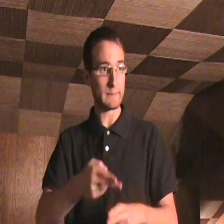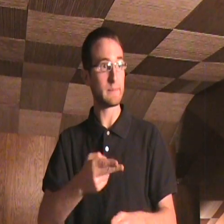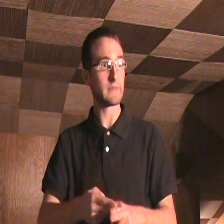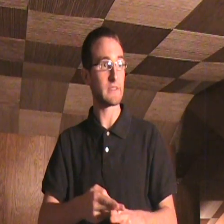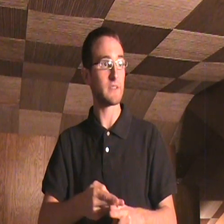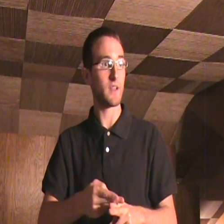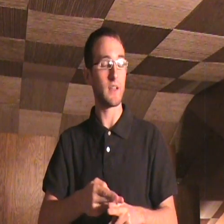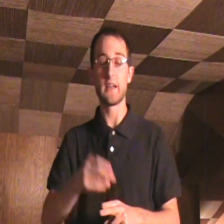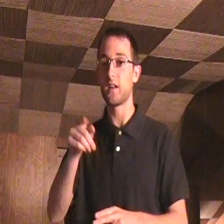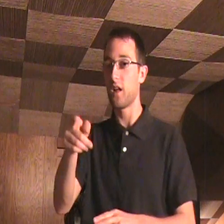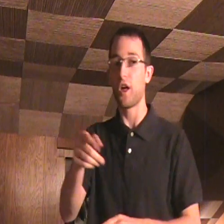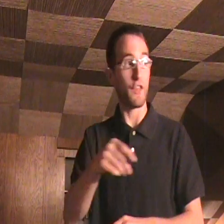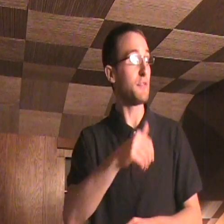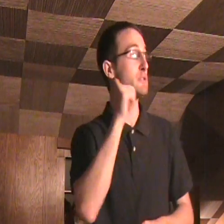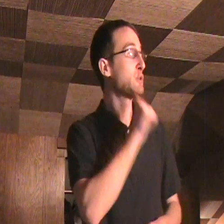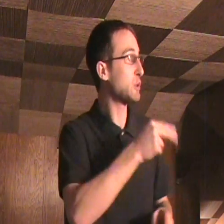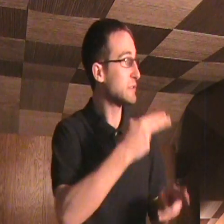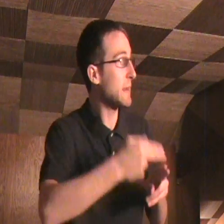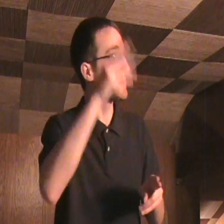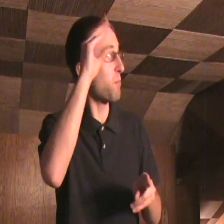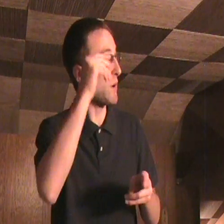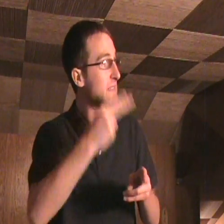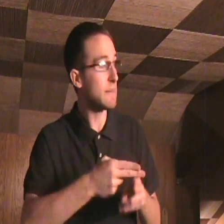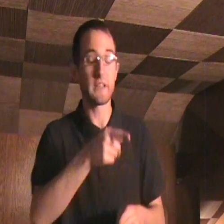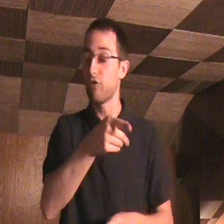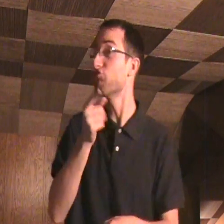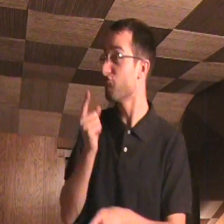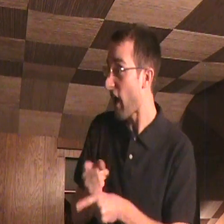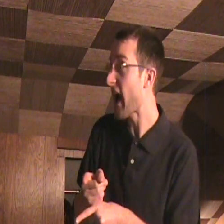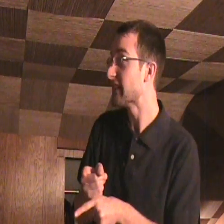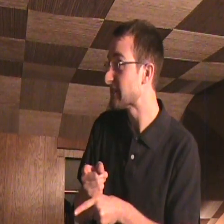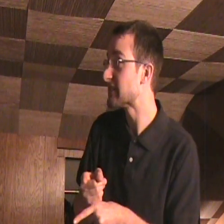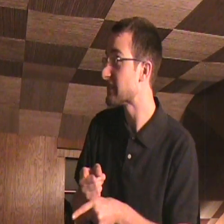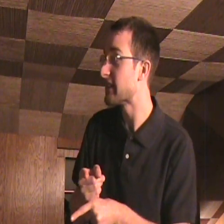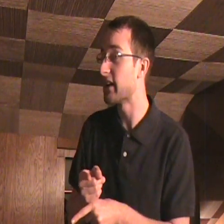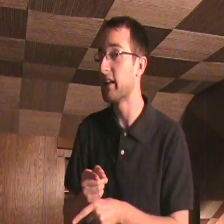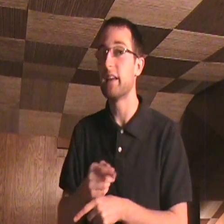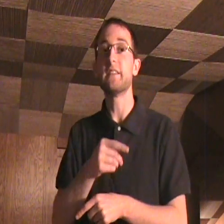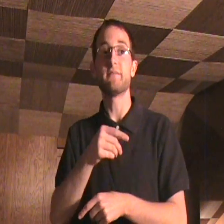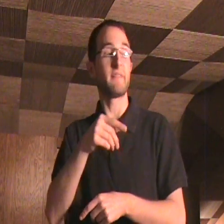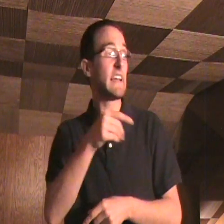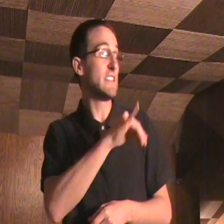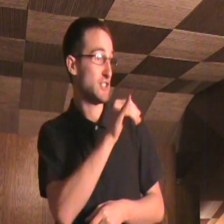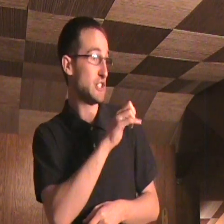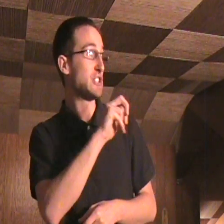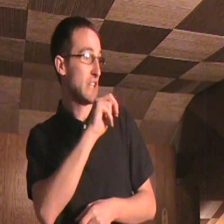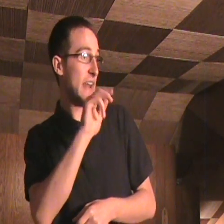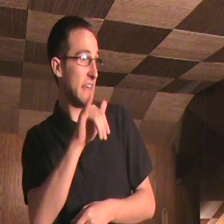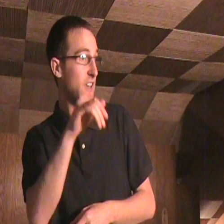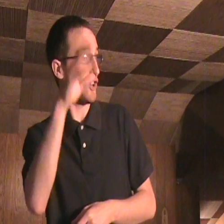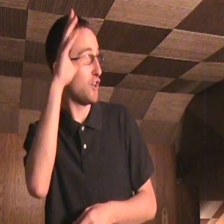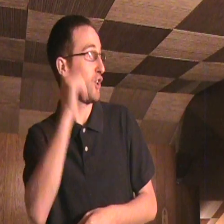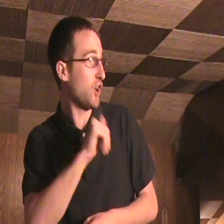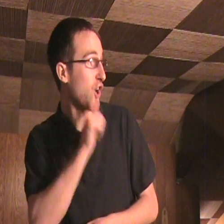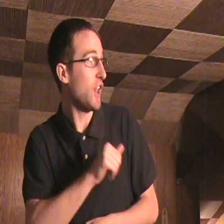names and boys' names. Yeah, girls' names and boys' names. Jenny for girl. Like Jenny. But, you know